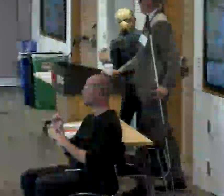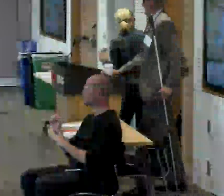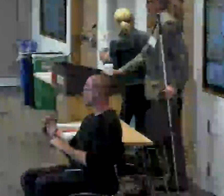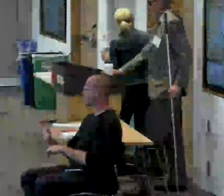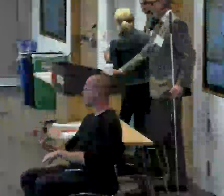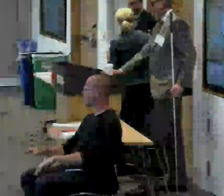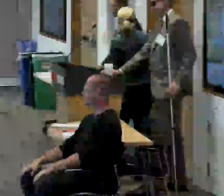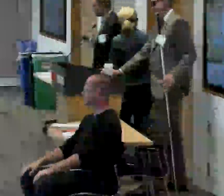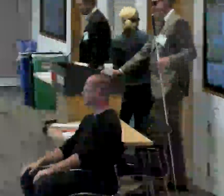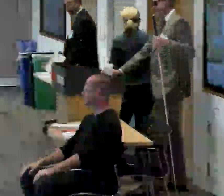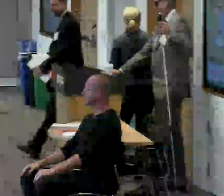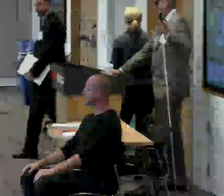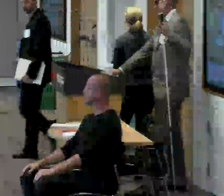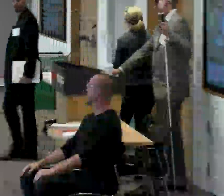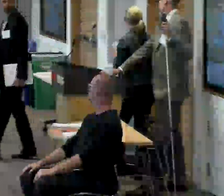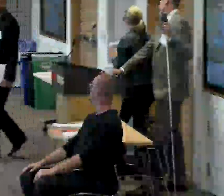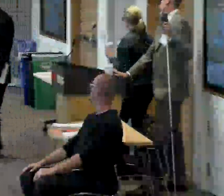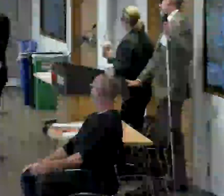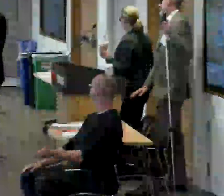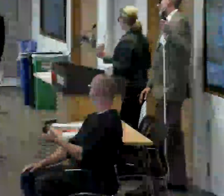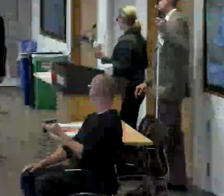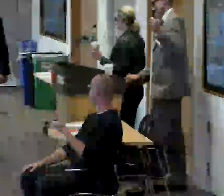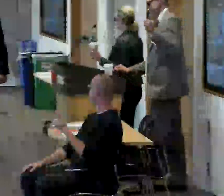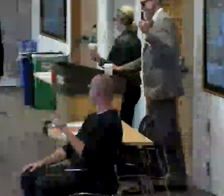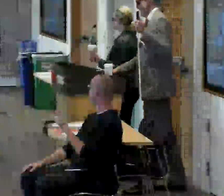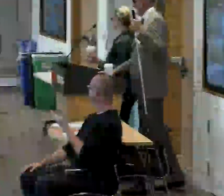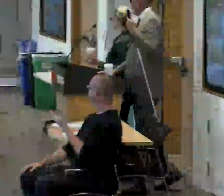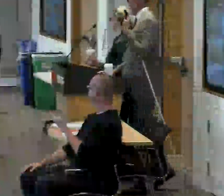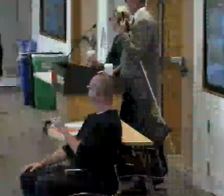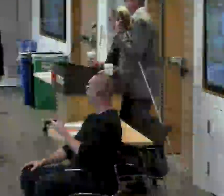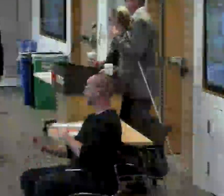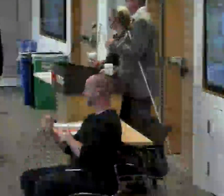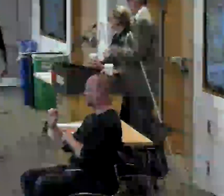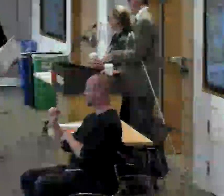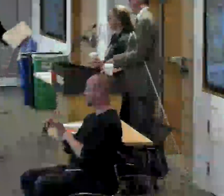Yeah. He did his.